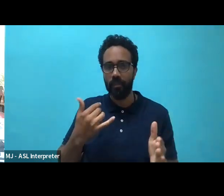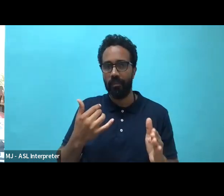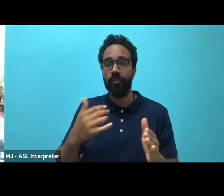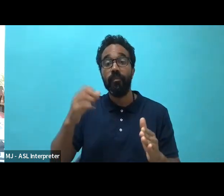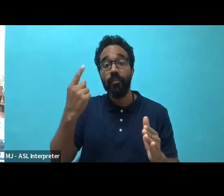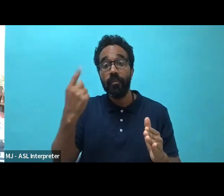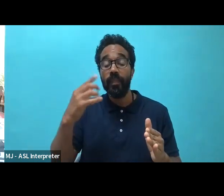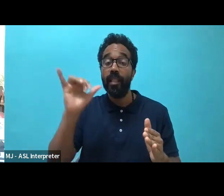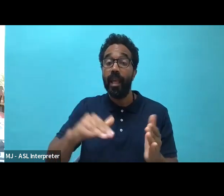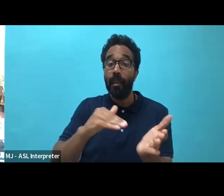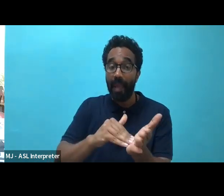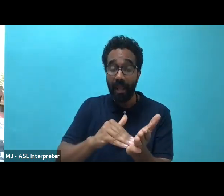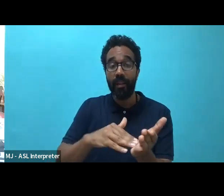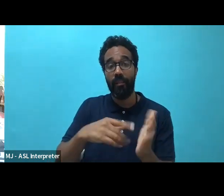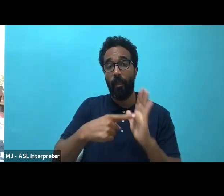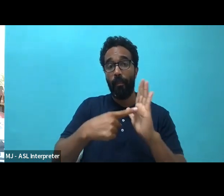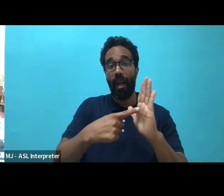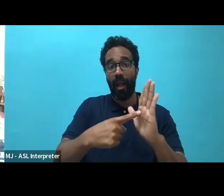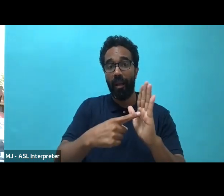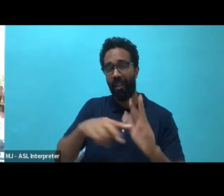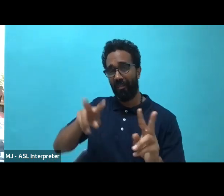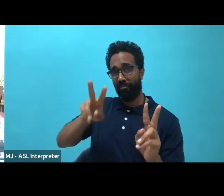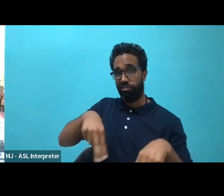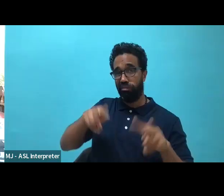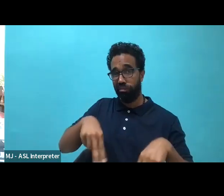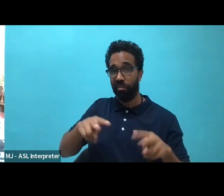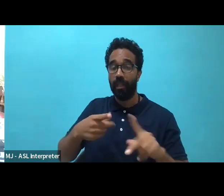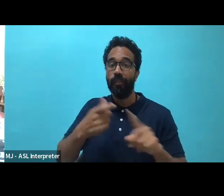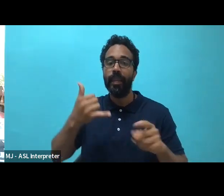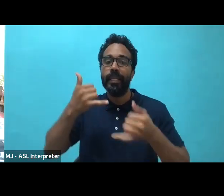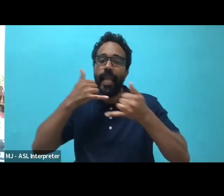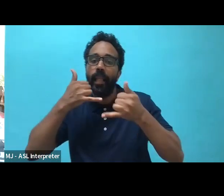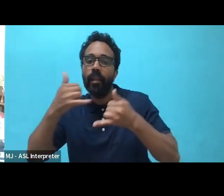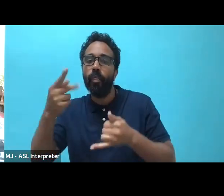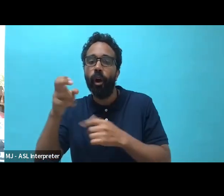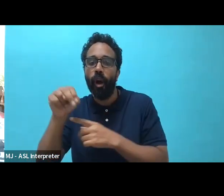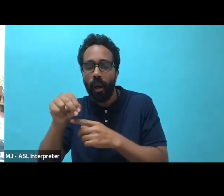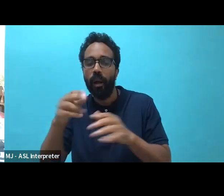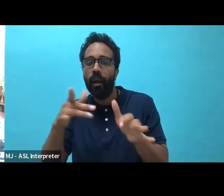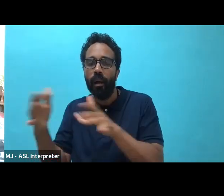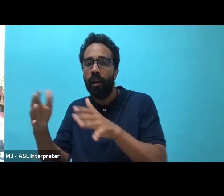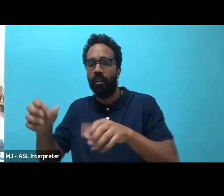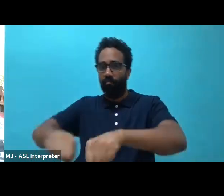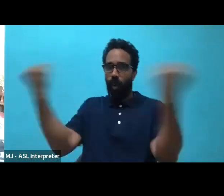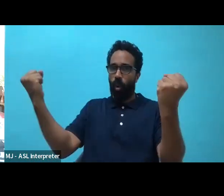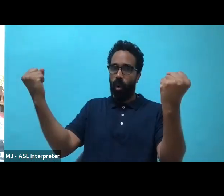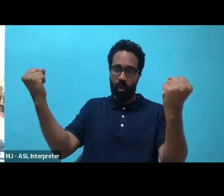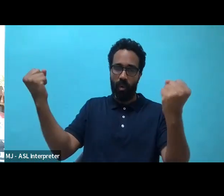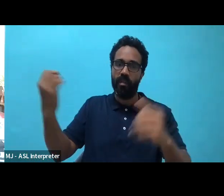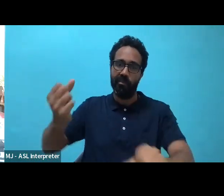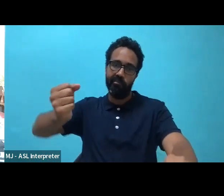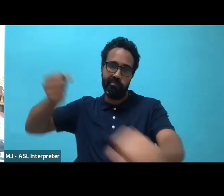the old patronizing image from like the telethons, things like that. It was doing two things. It was shattering a